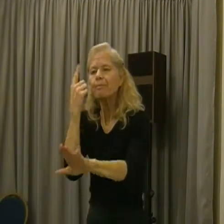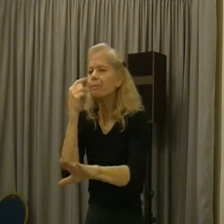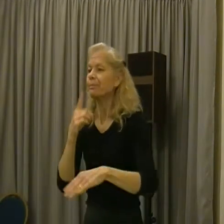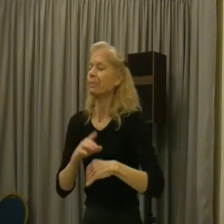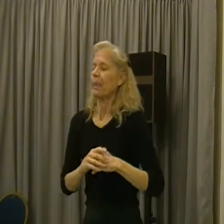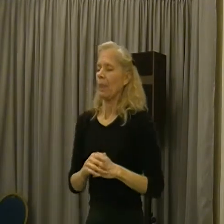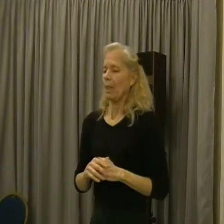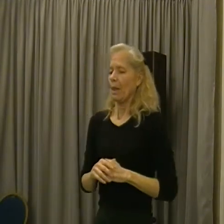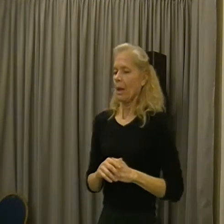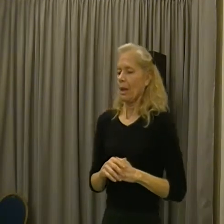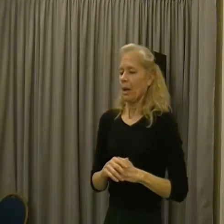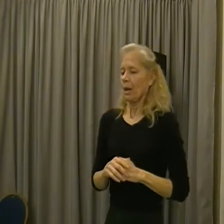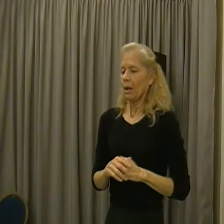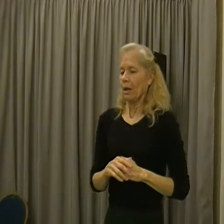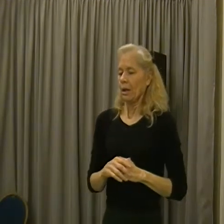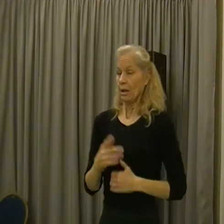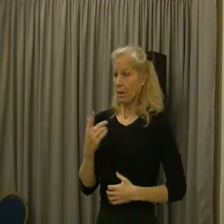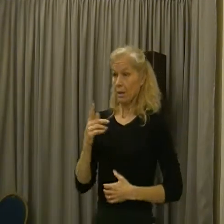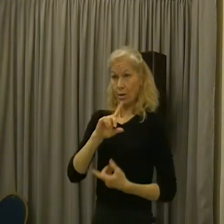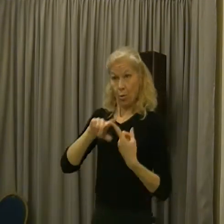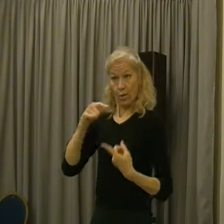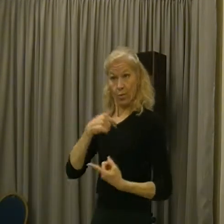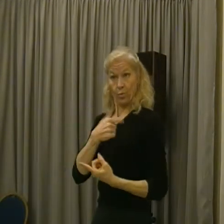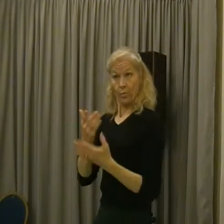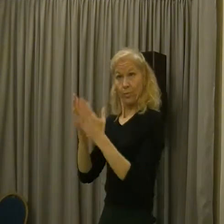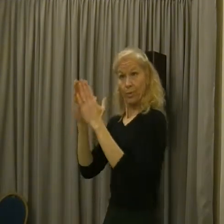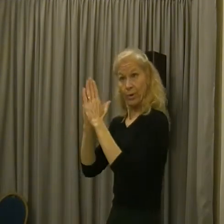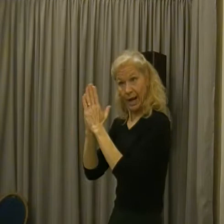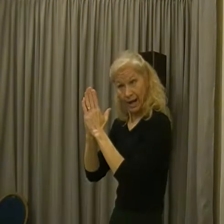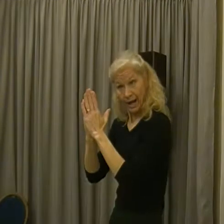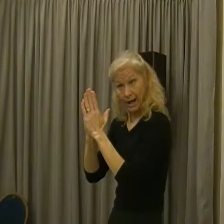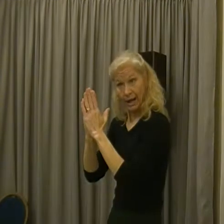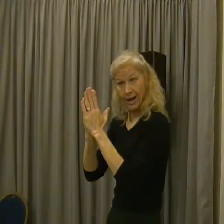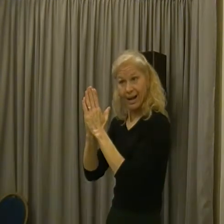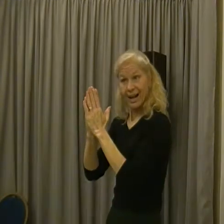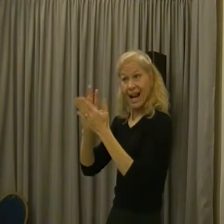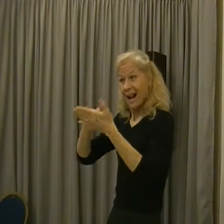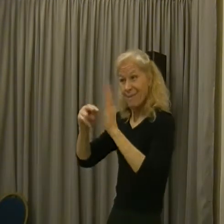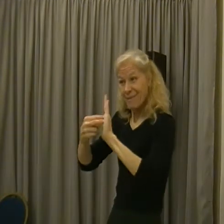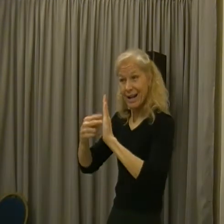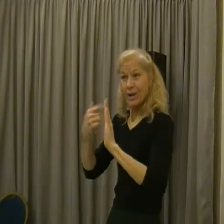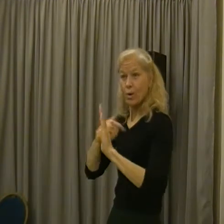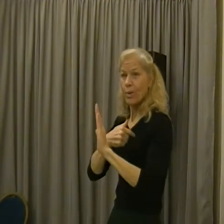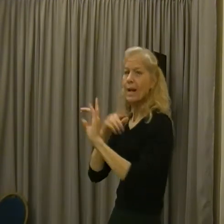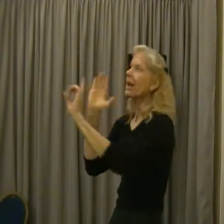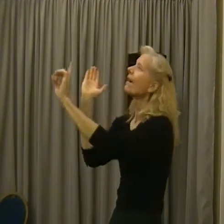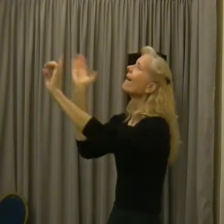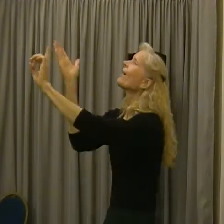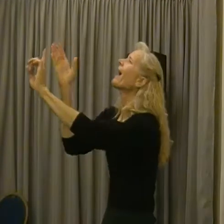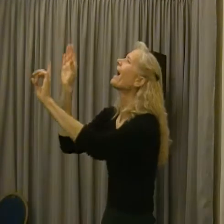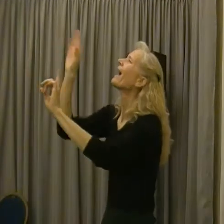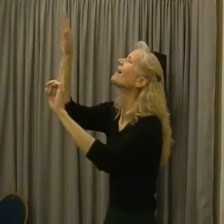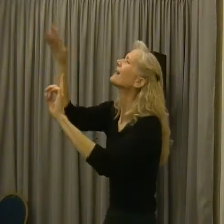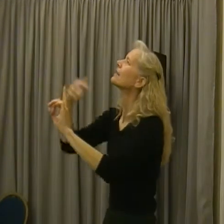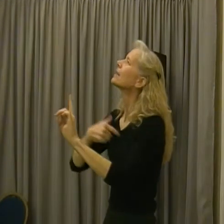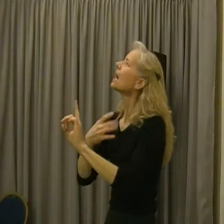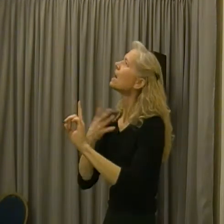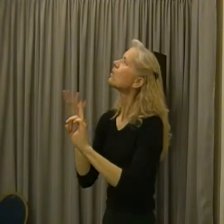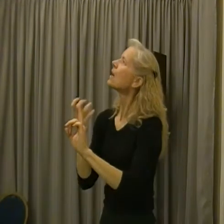we're not trying to convince God to provide our will. We are trying to learn how to pray for his will. And when